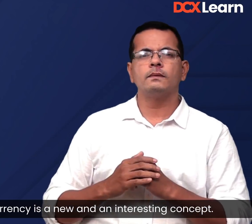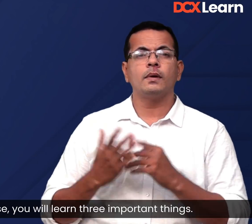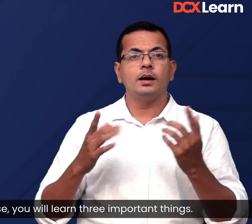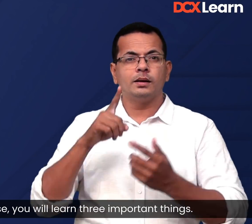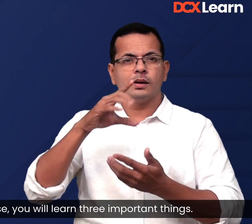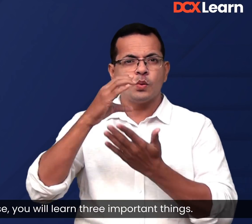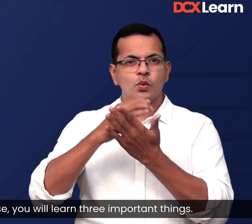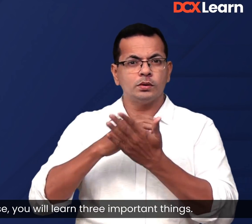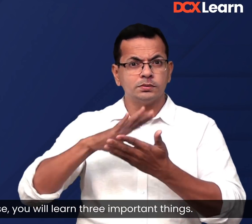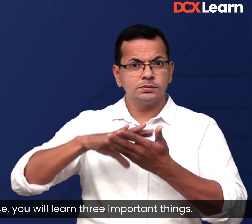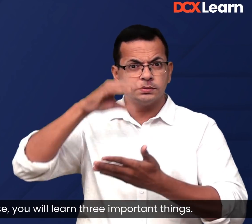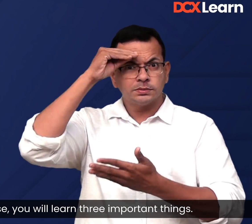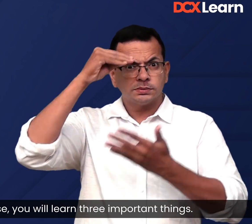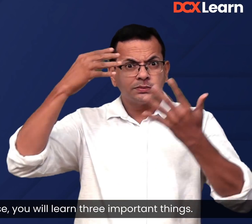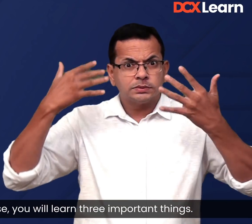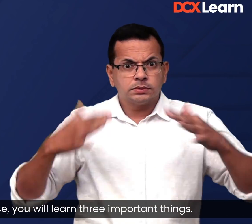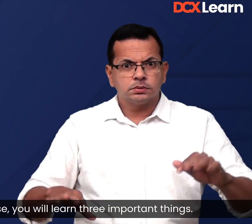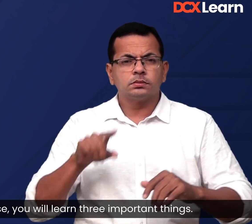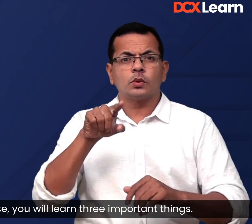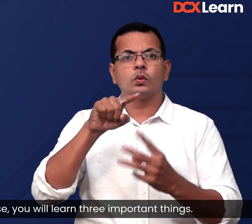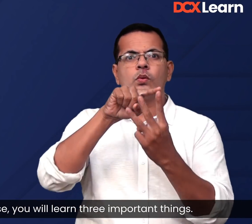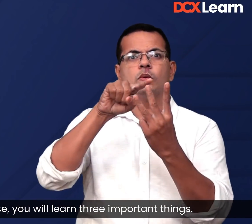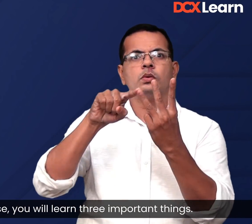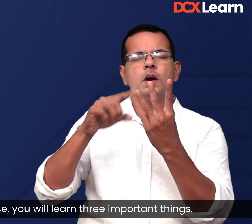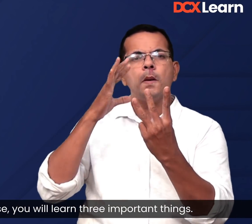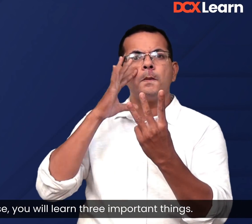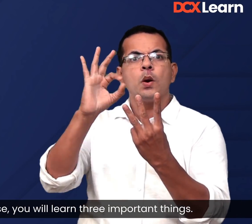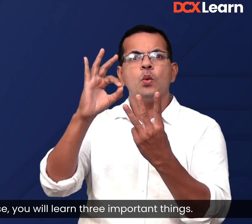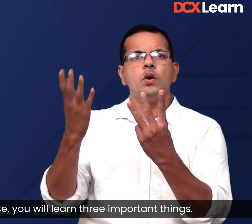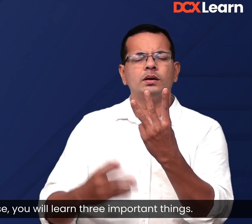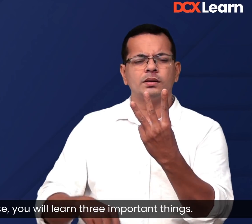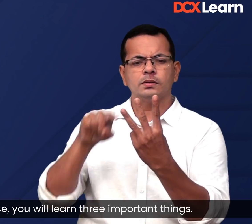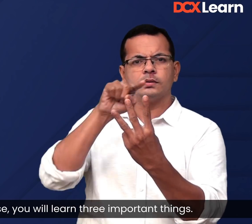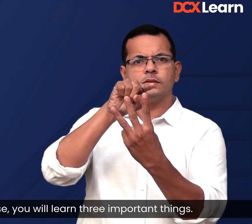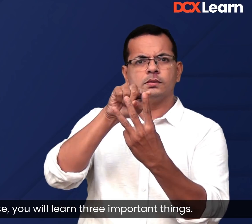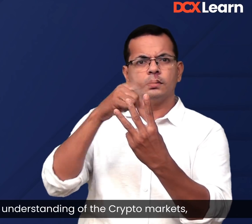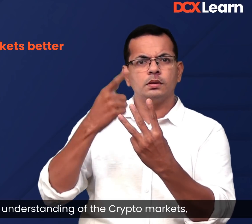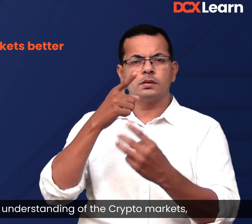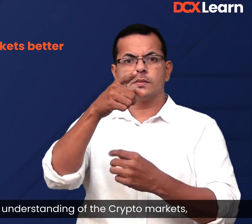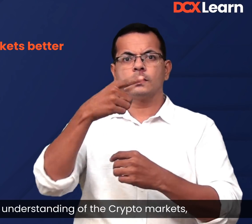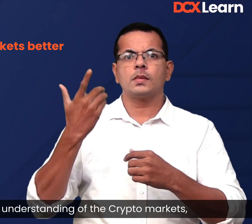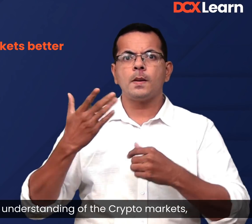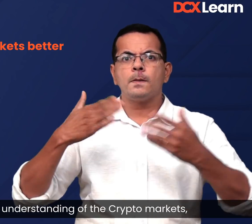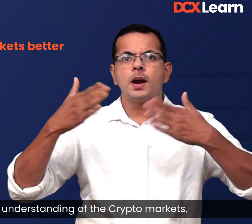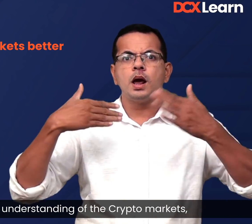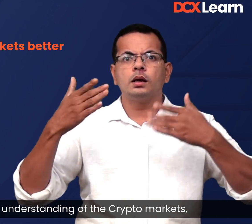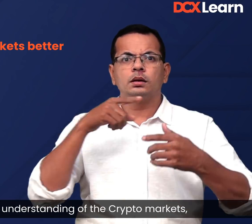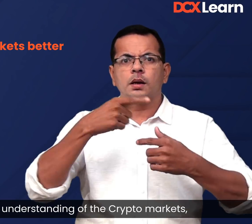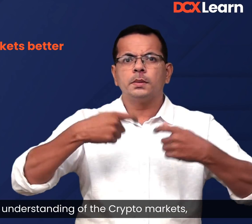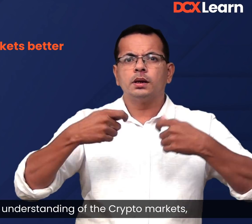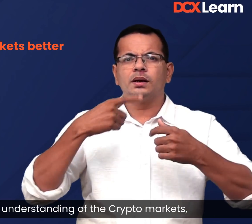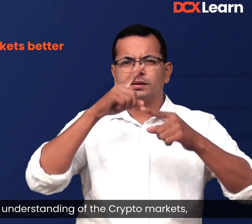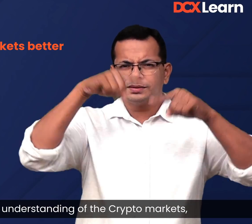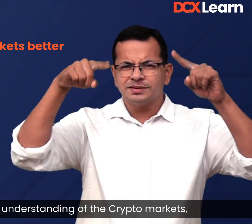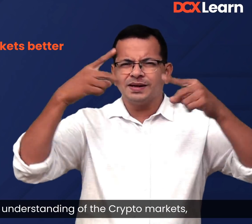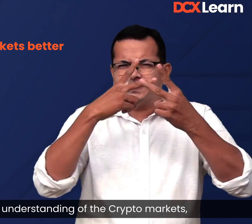at the end of this course you will learn three important things you will have a better understanding of the crypto markets